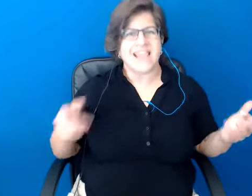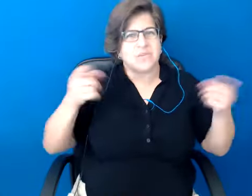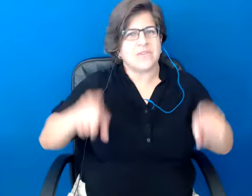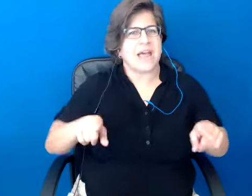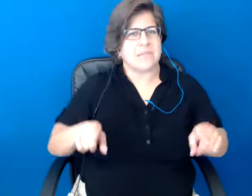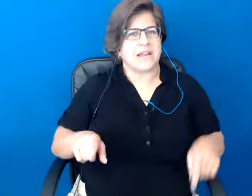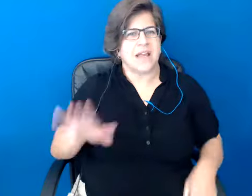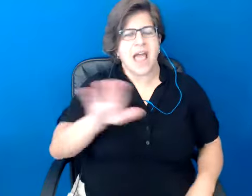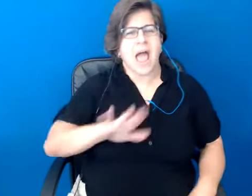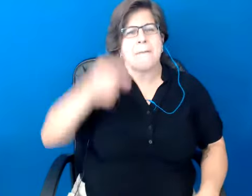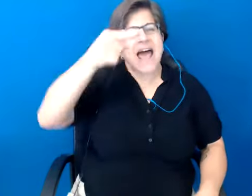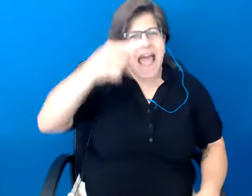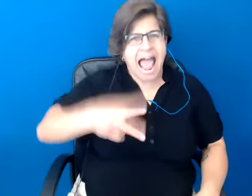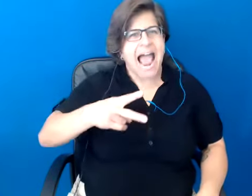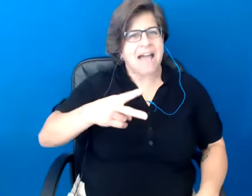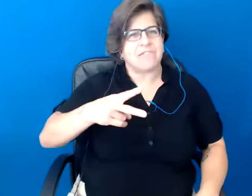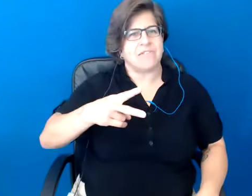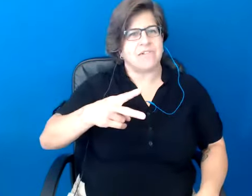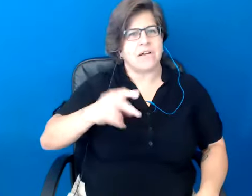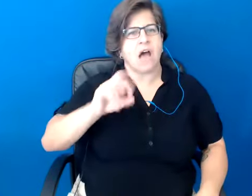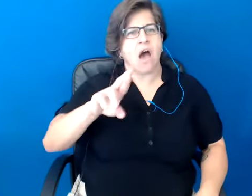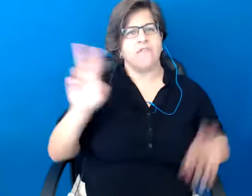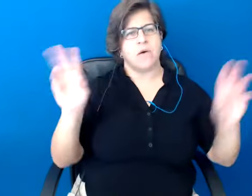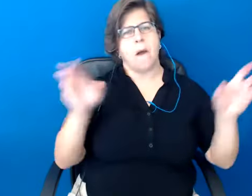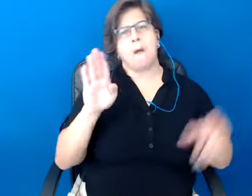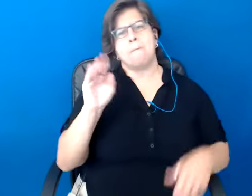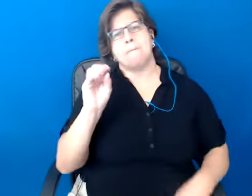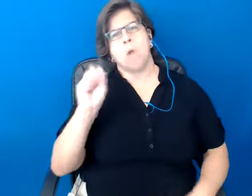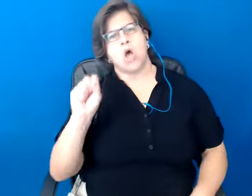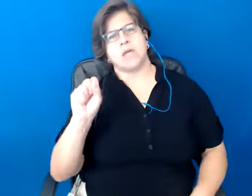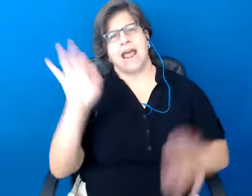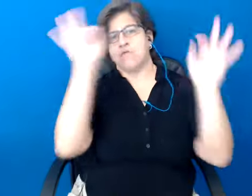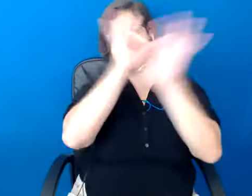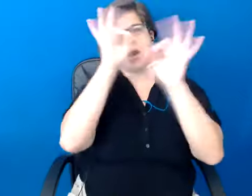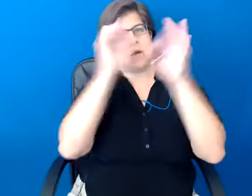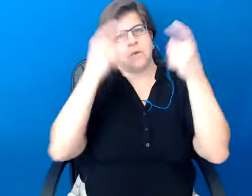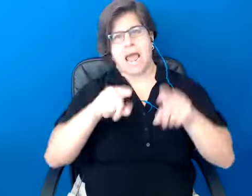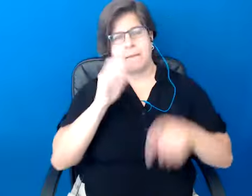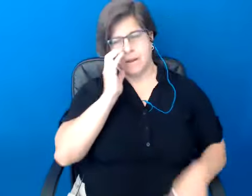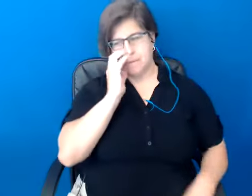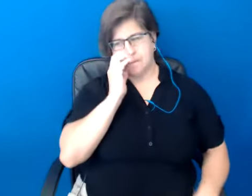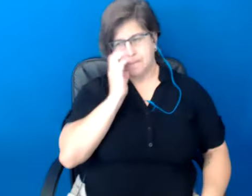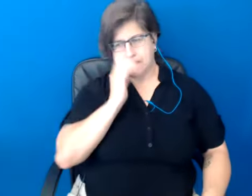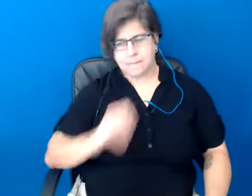really effectively what we have in AA, is about half or more of the boss has no idea what's going on in their own